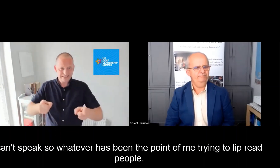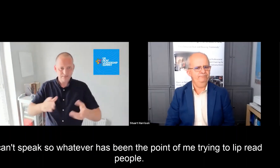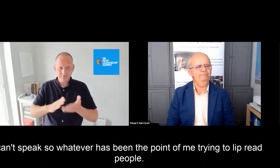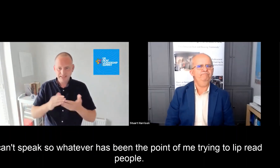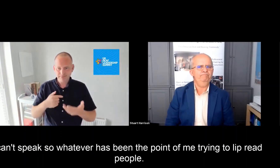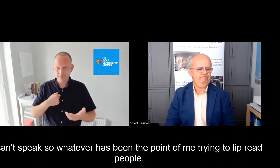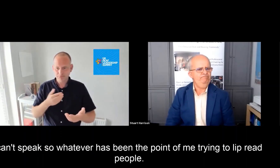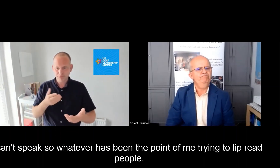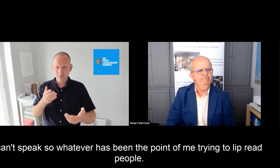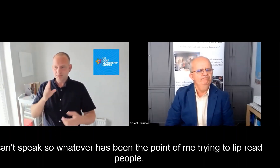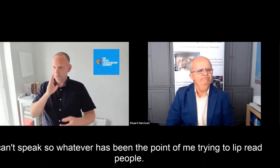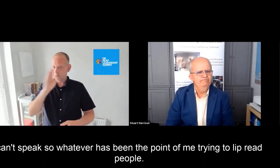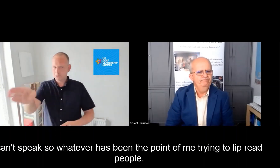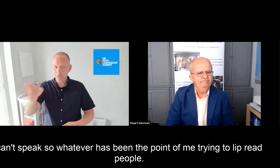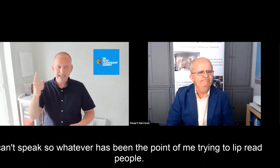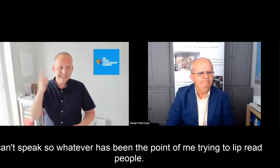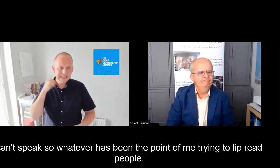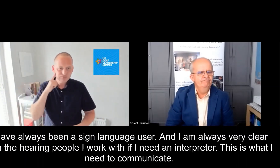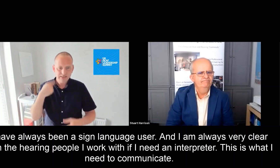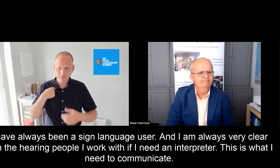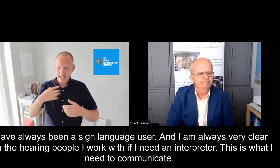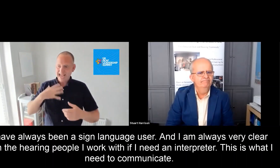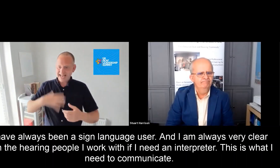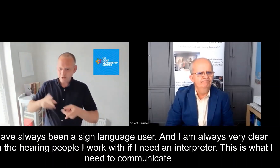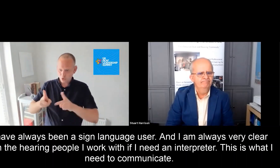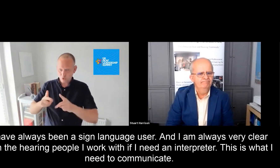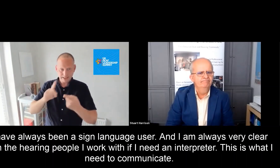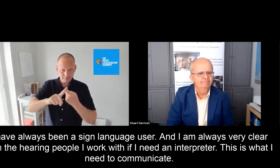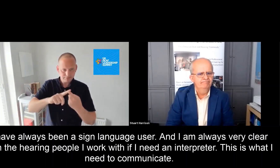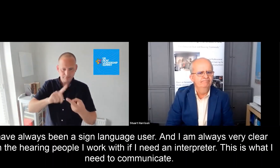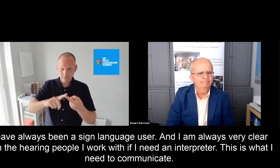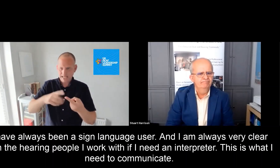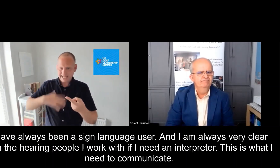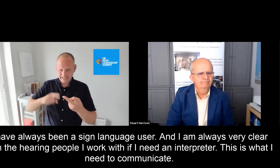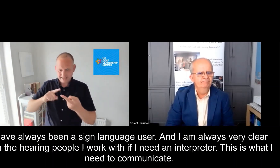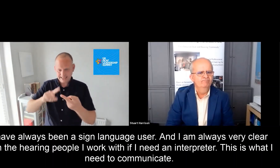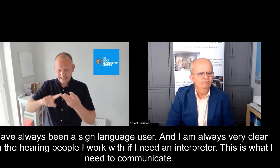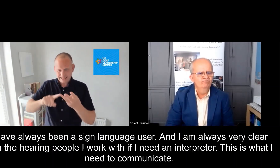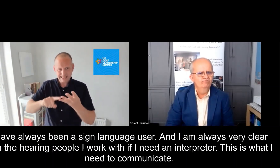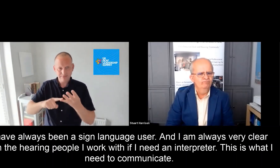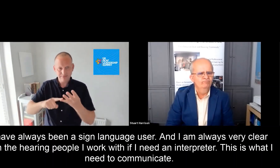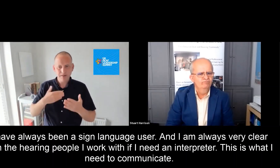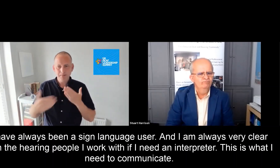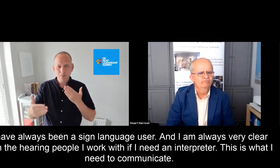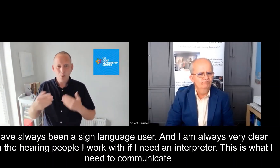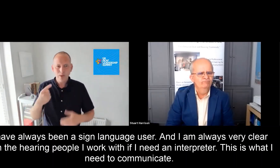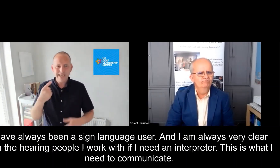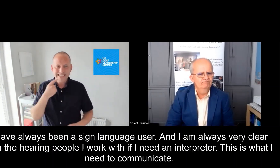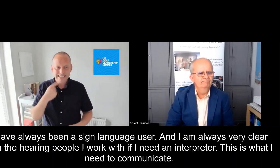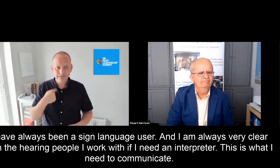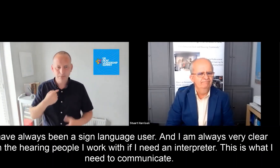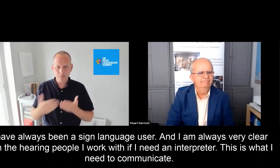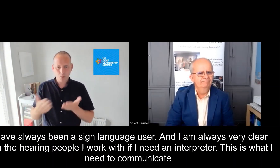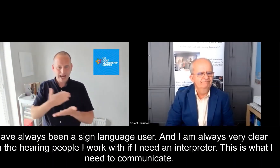trying to lip read people, I have always been a sign language user. And I'm always very clear with the hearing people I work with that I